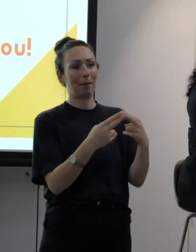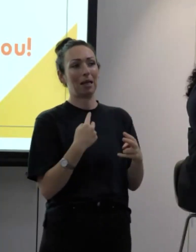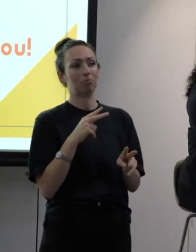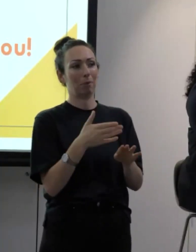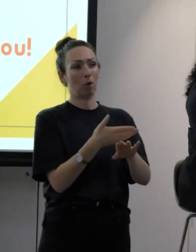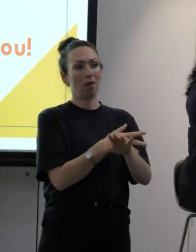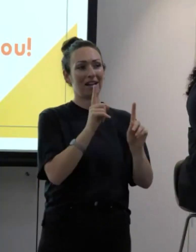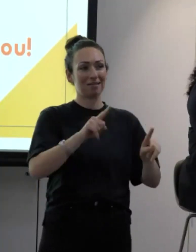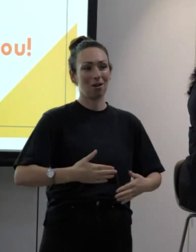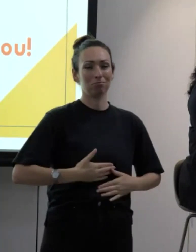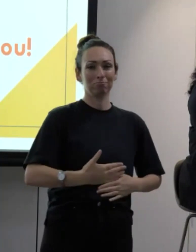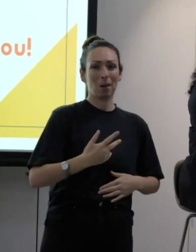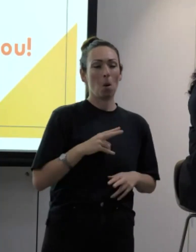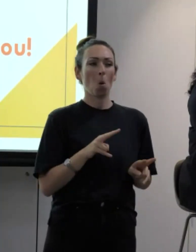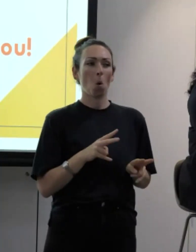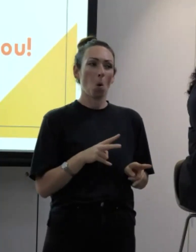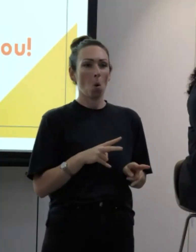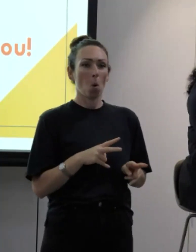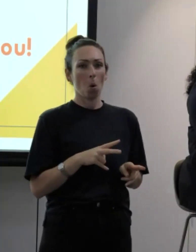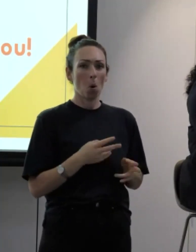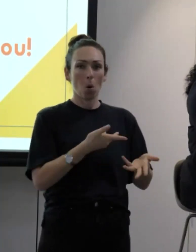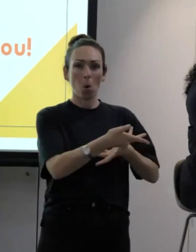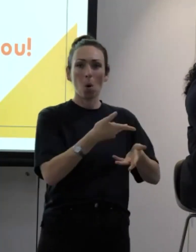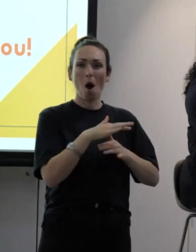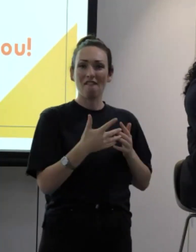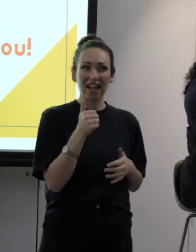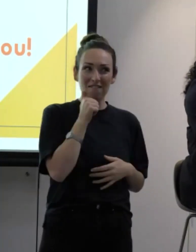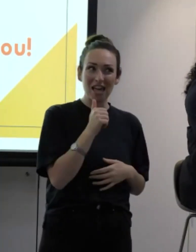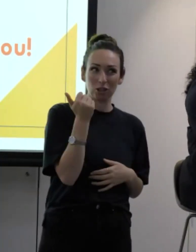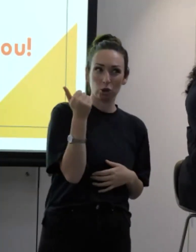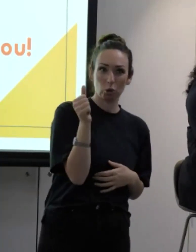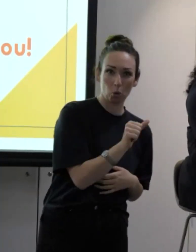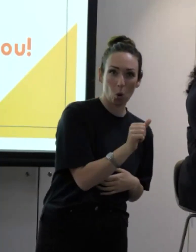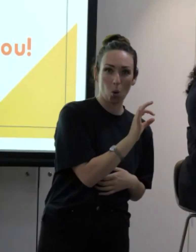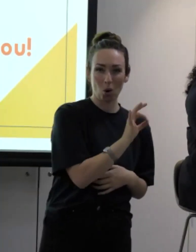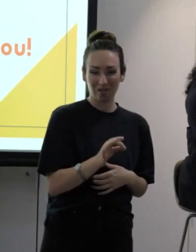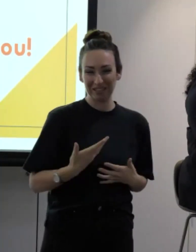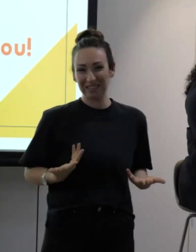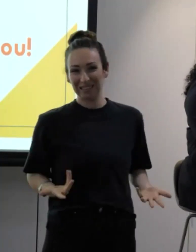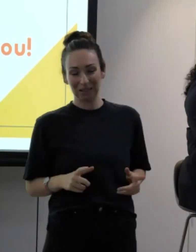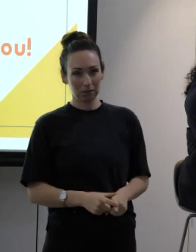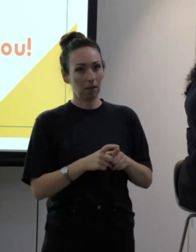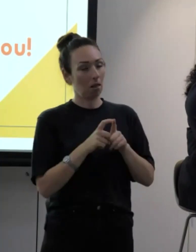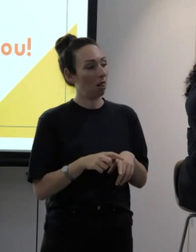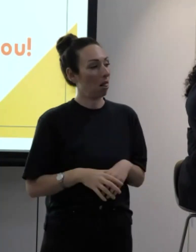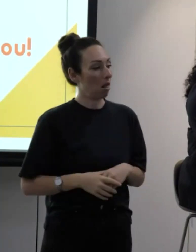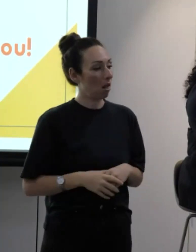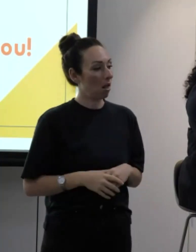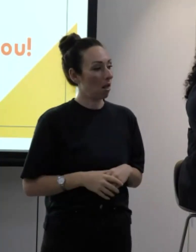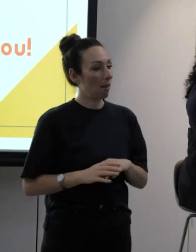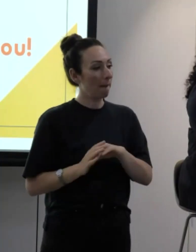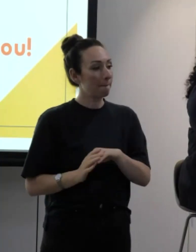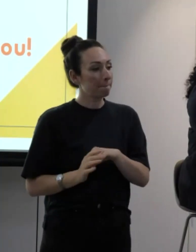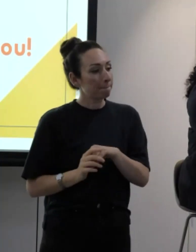on whether or not they should be having children, obviously. And then there's another really complicated communication education